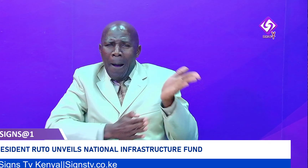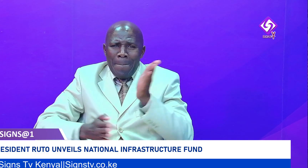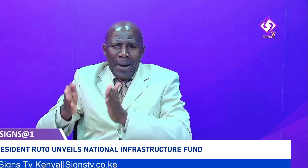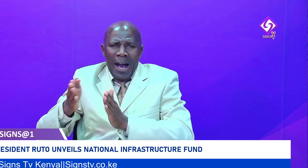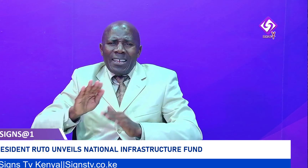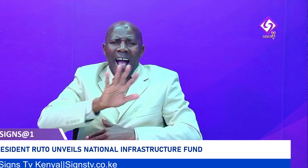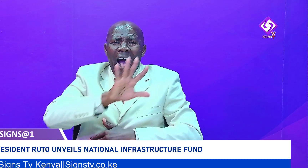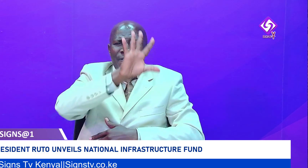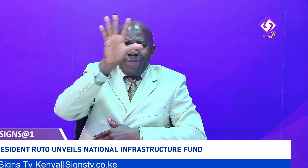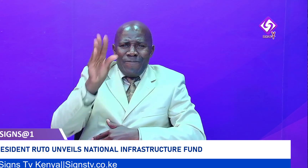Africa's Silicon